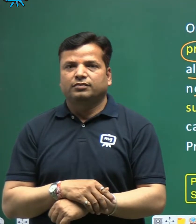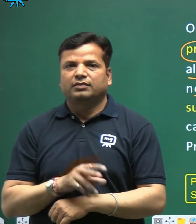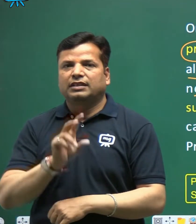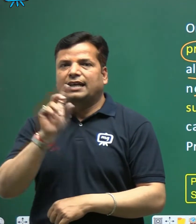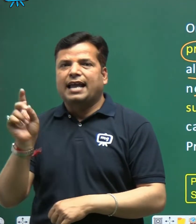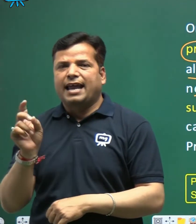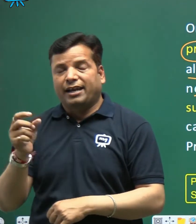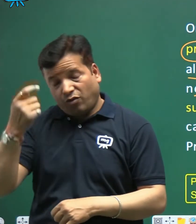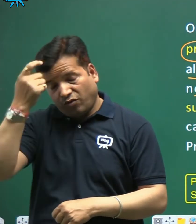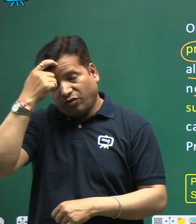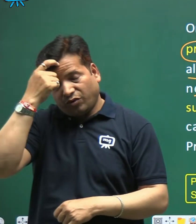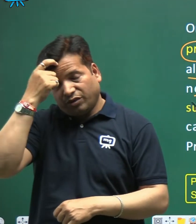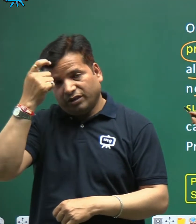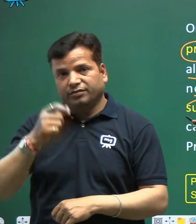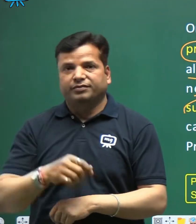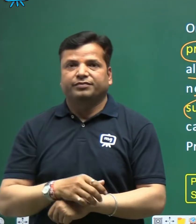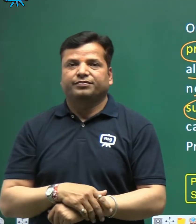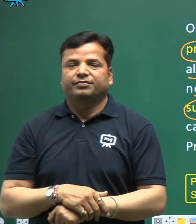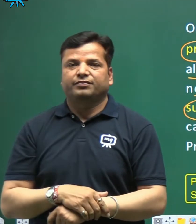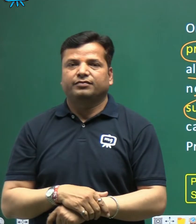and suffering.